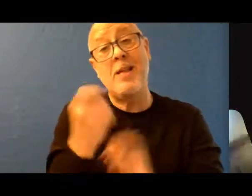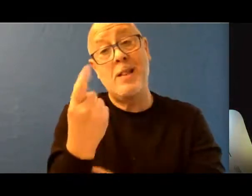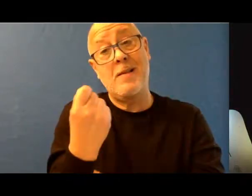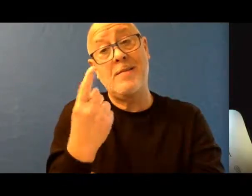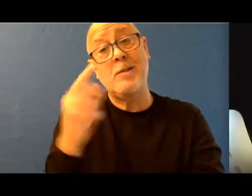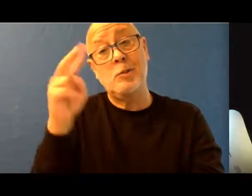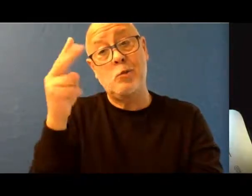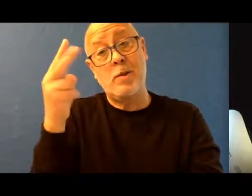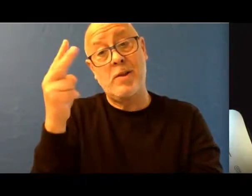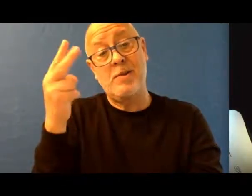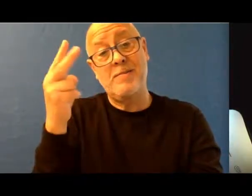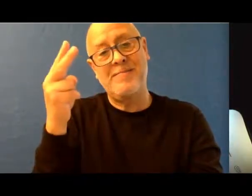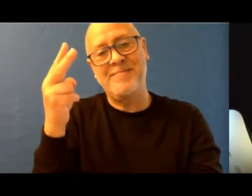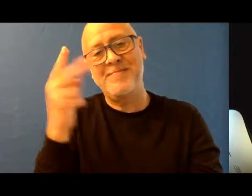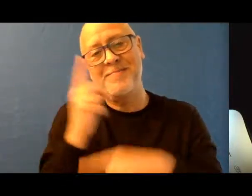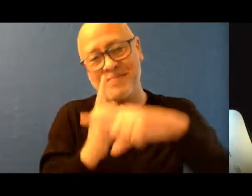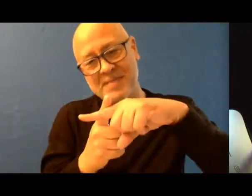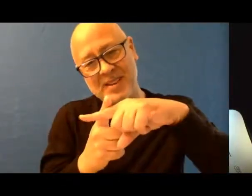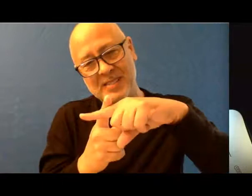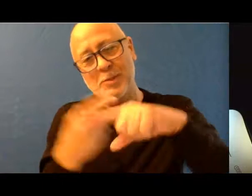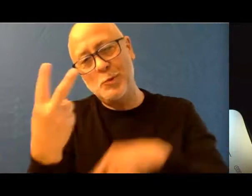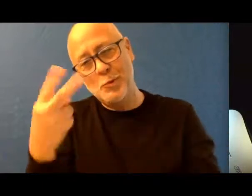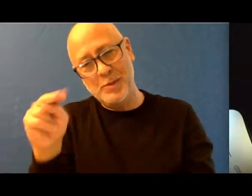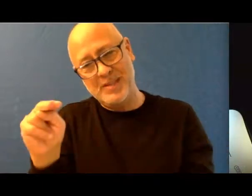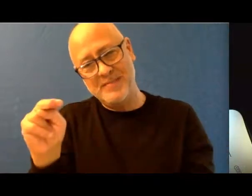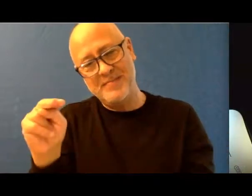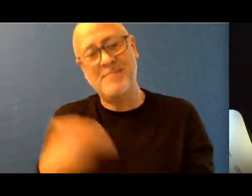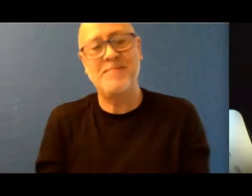11 squared plus 2n.